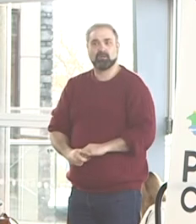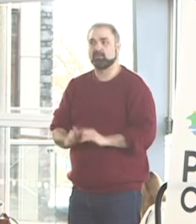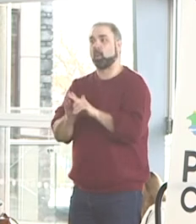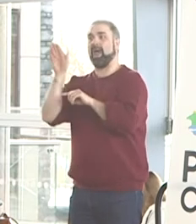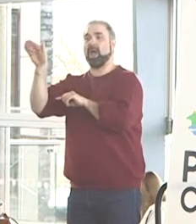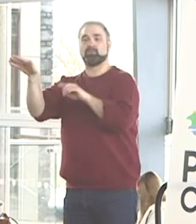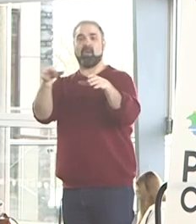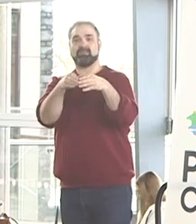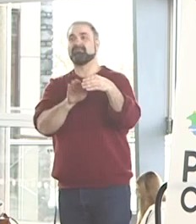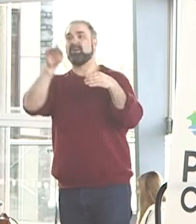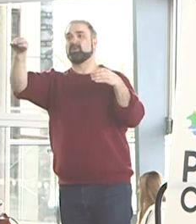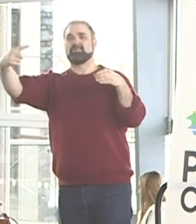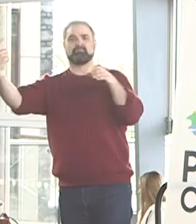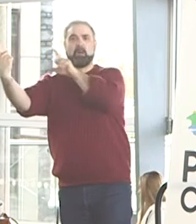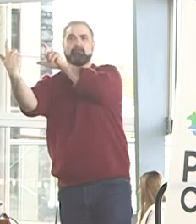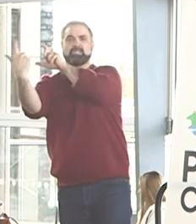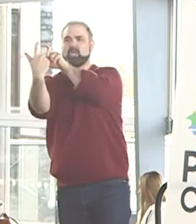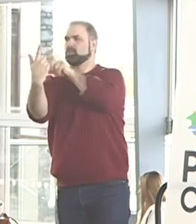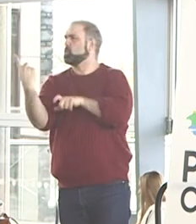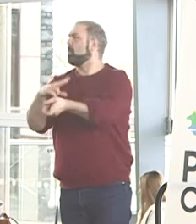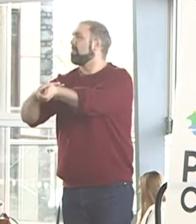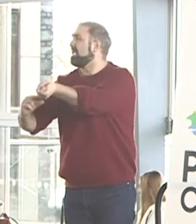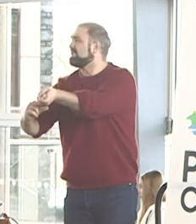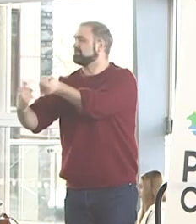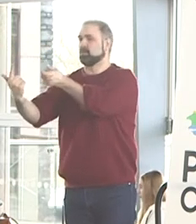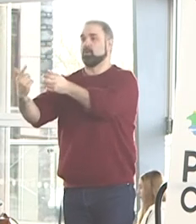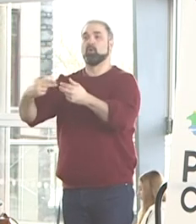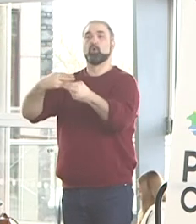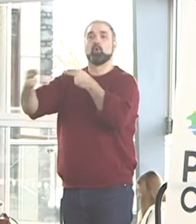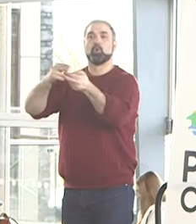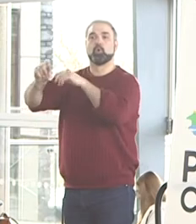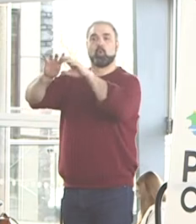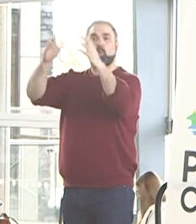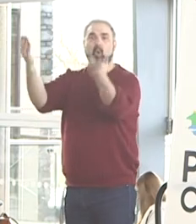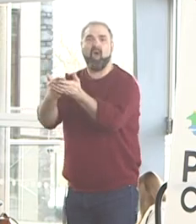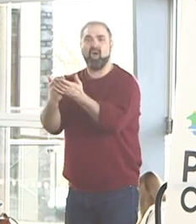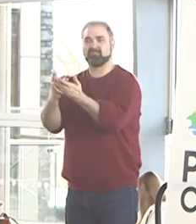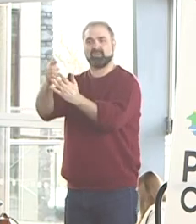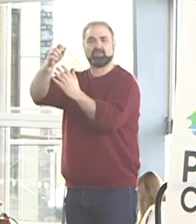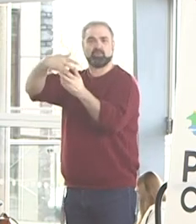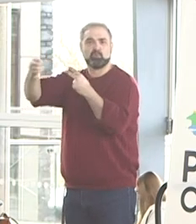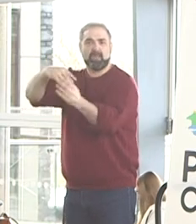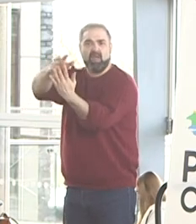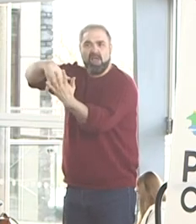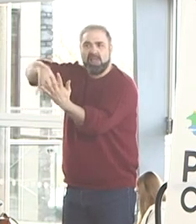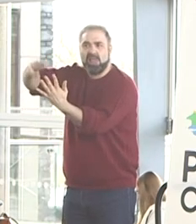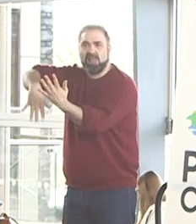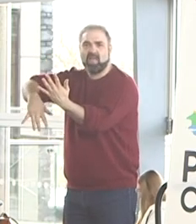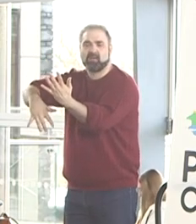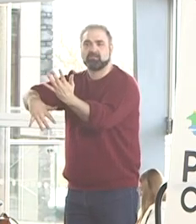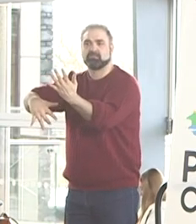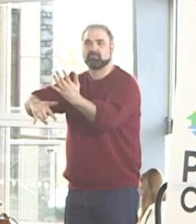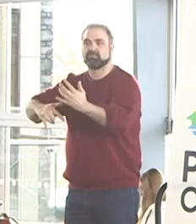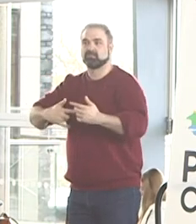us, and we had the News of the World do an expose, and we had the Daily Mail make a fuss. We took pictures, or they thought we